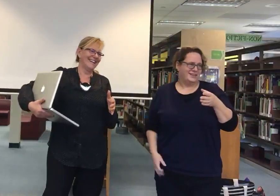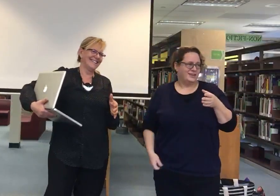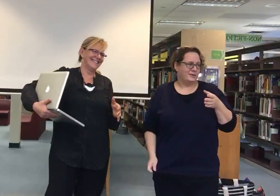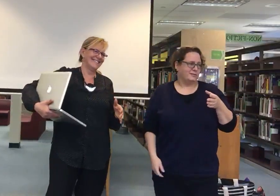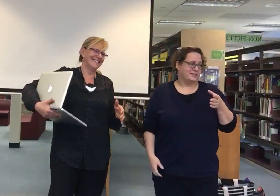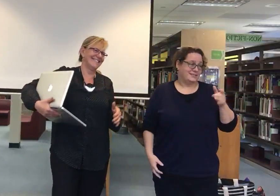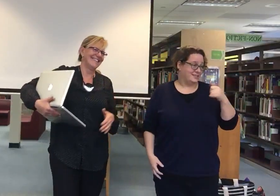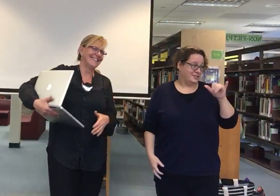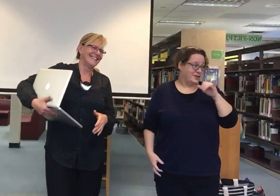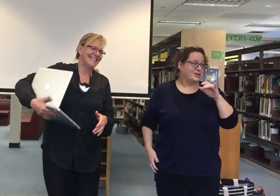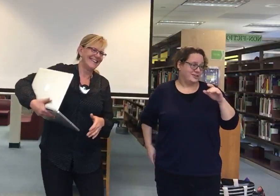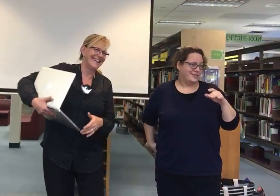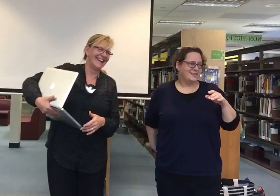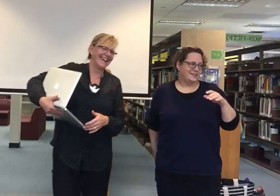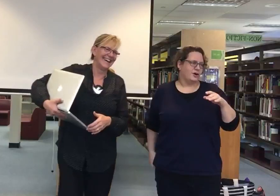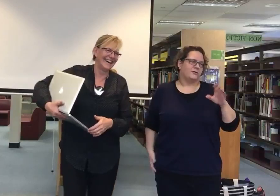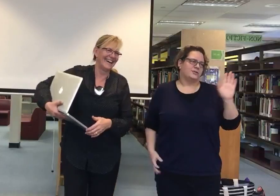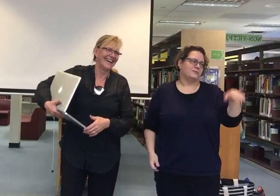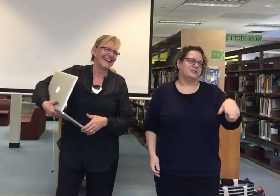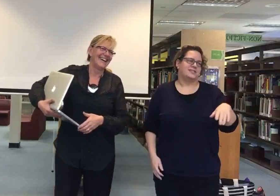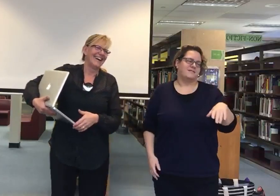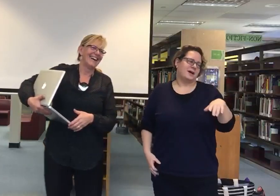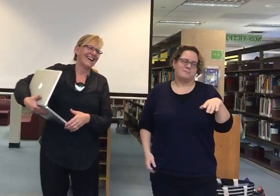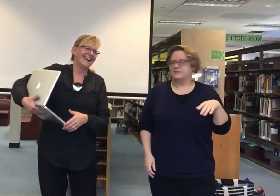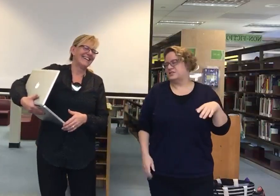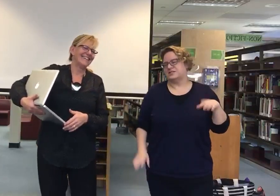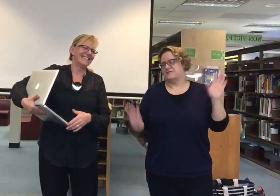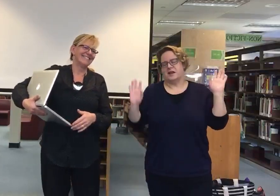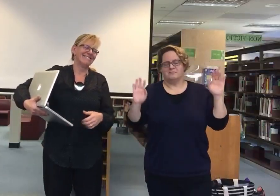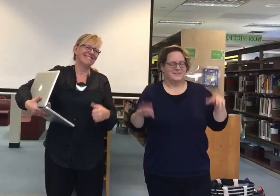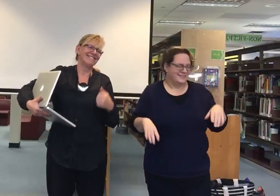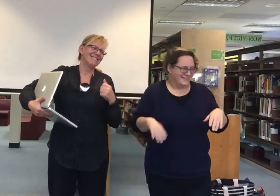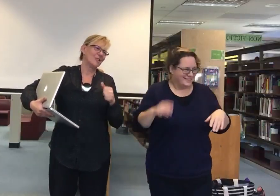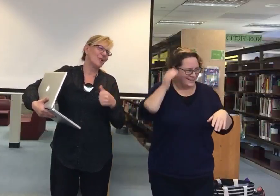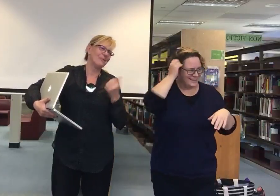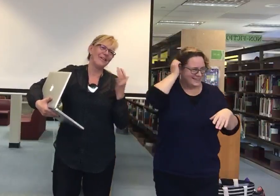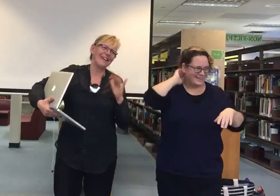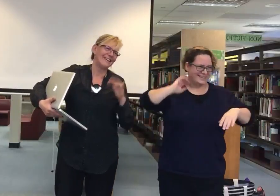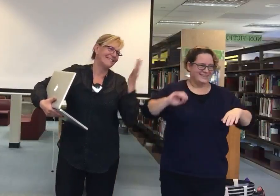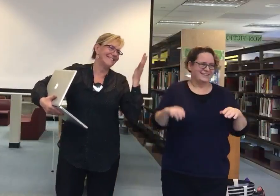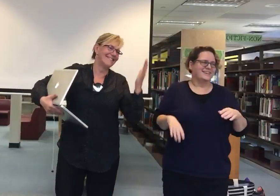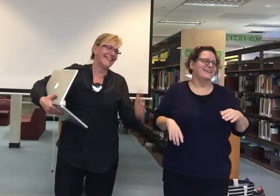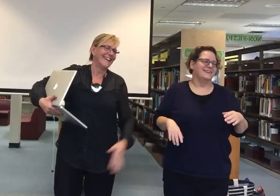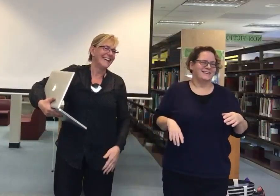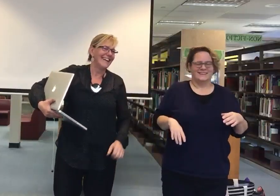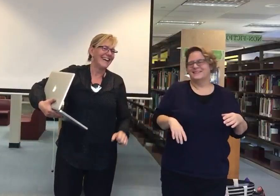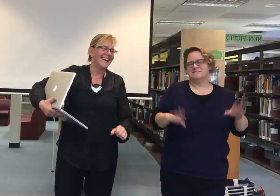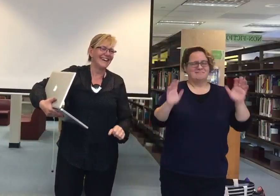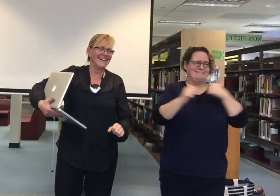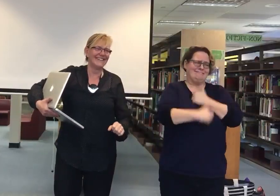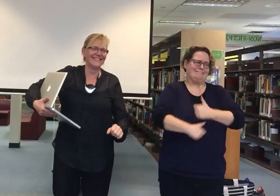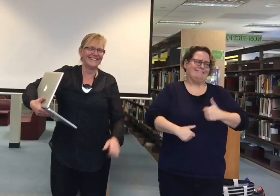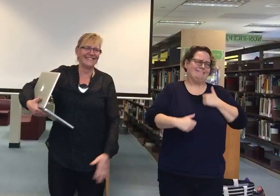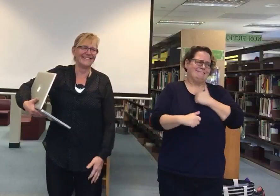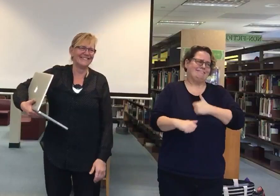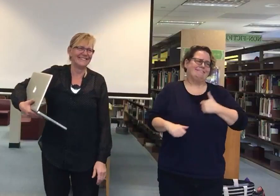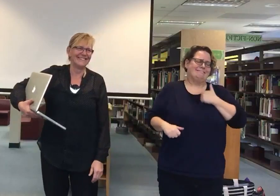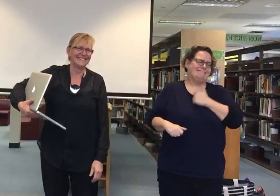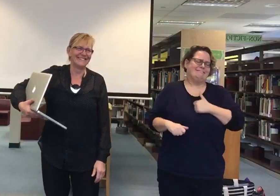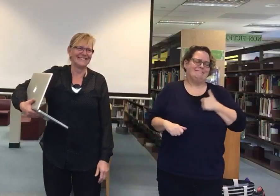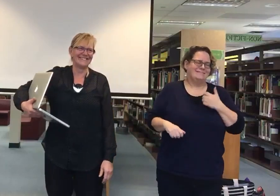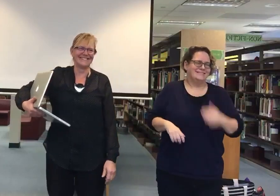Oh. Yeah. Oh, no, she's giving up. Oh, sorry about that.